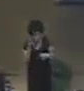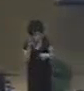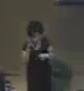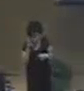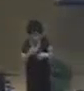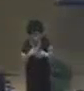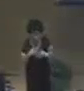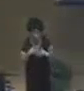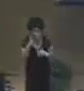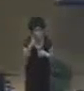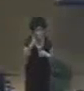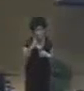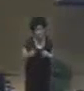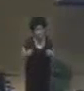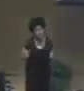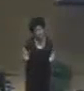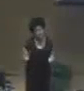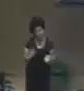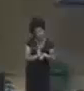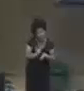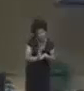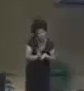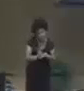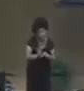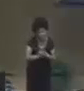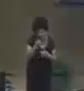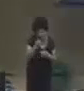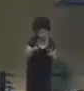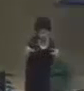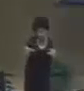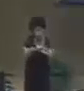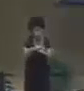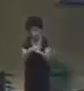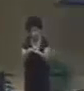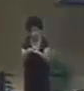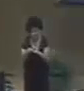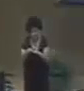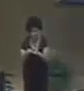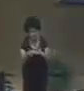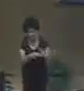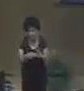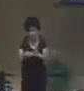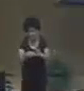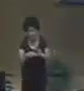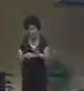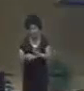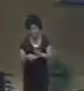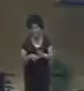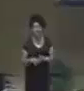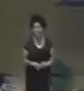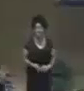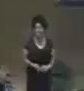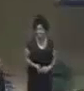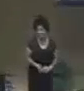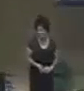the distance and online space. They can actually have a relationship with somebody. Now those relations, we call them student